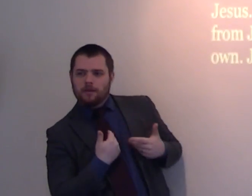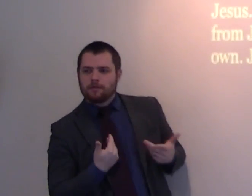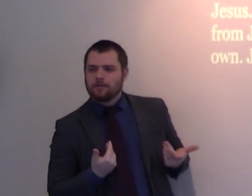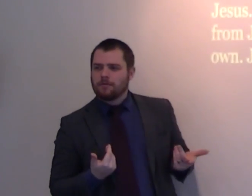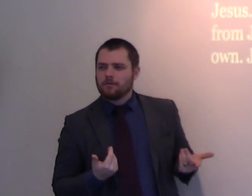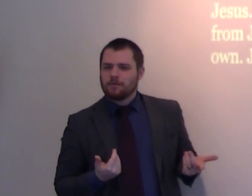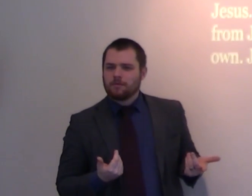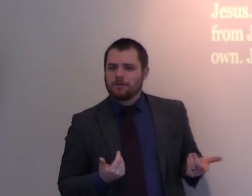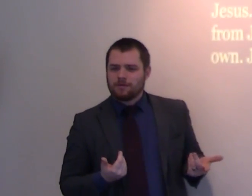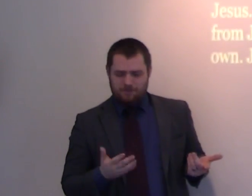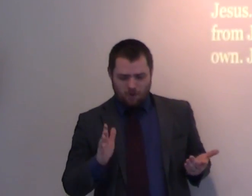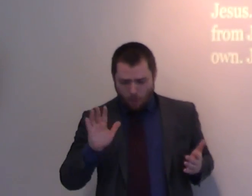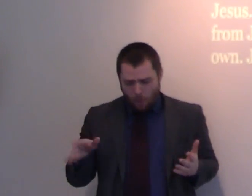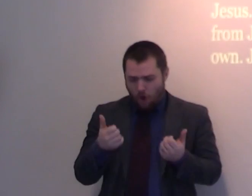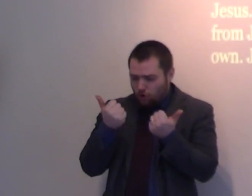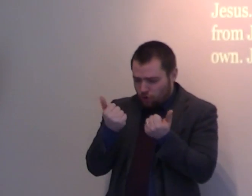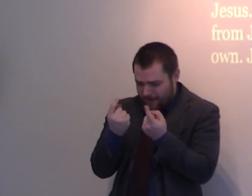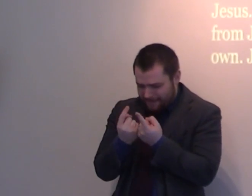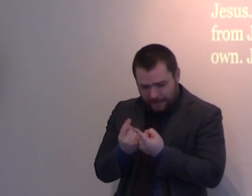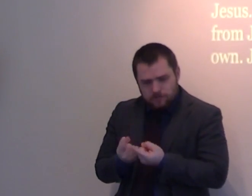All my good things come from Jesus.